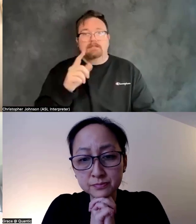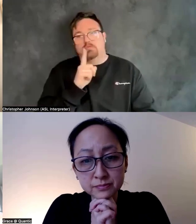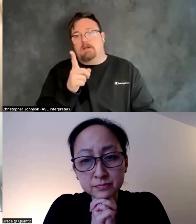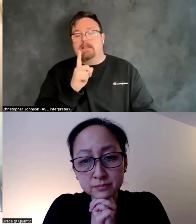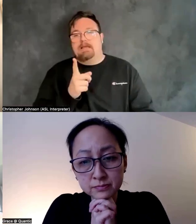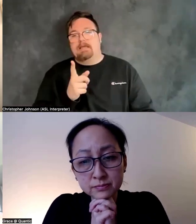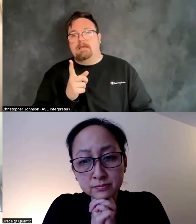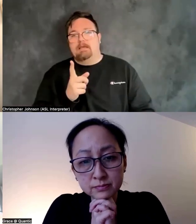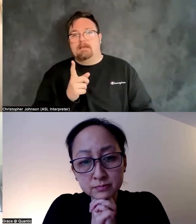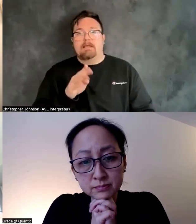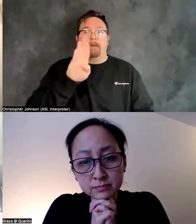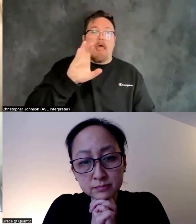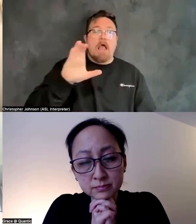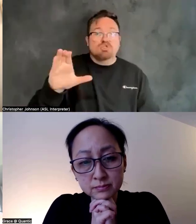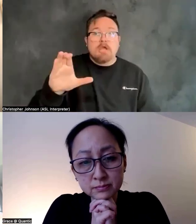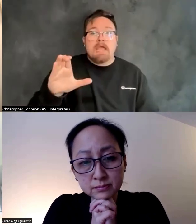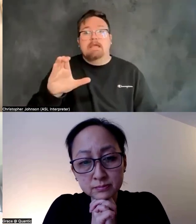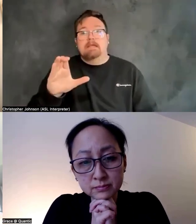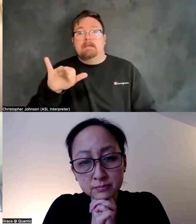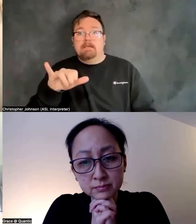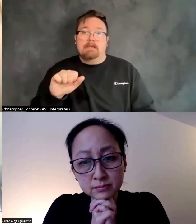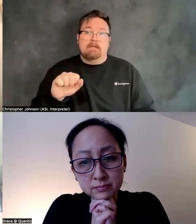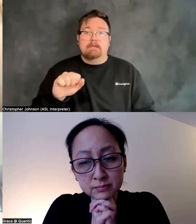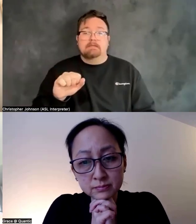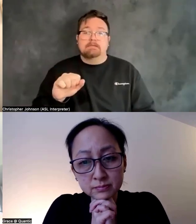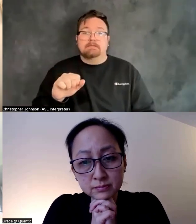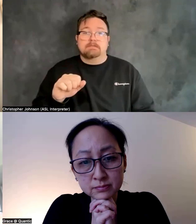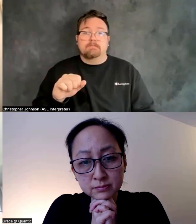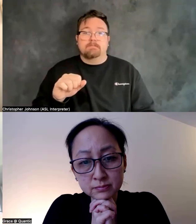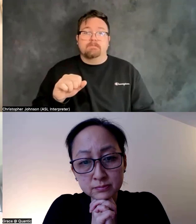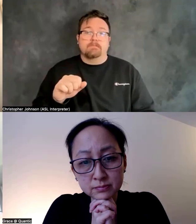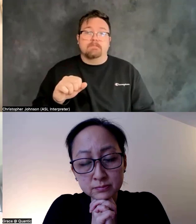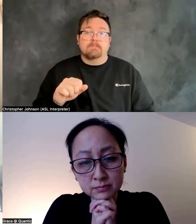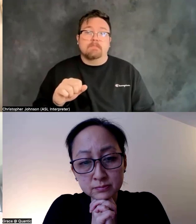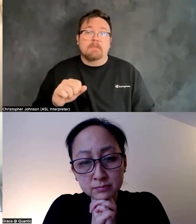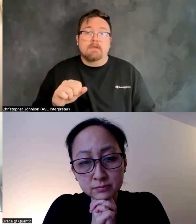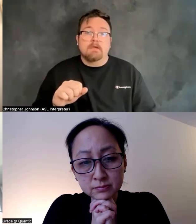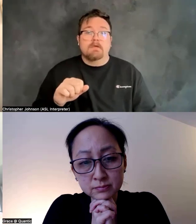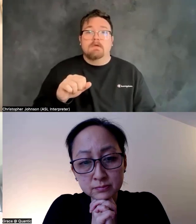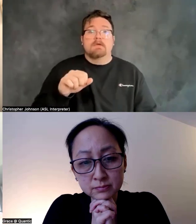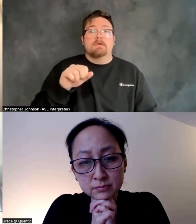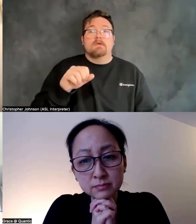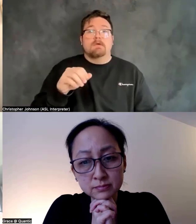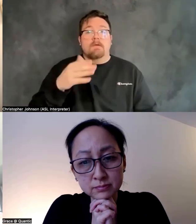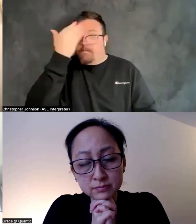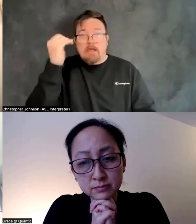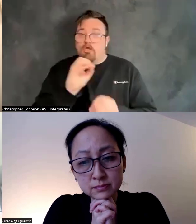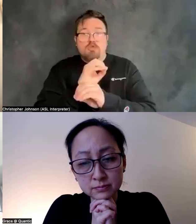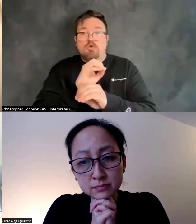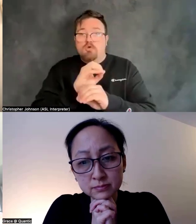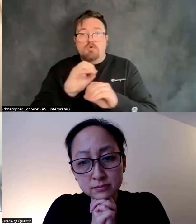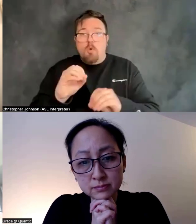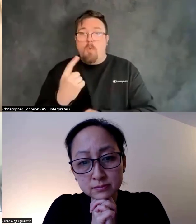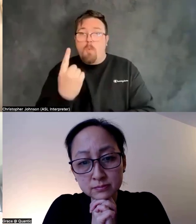in the blockchain space or in the decentralized space, you know, as we have said, there is no single controlling entity on top.